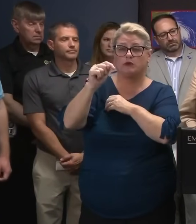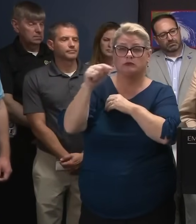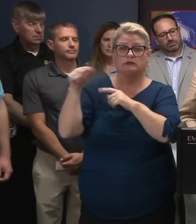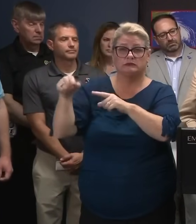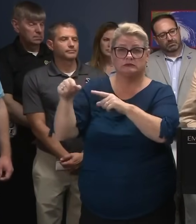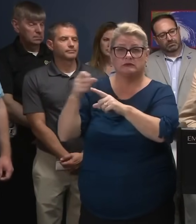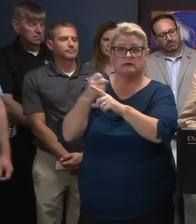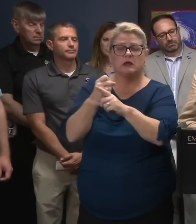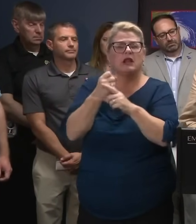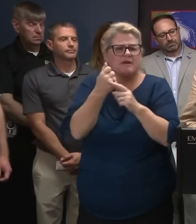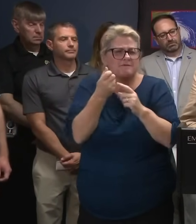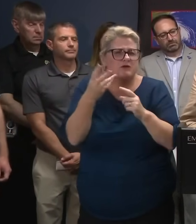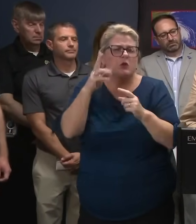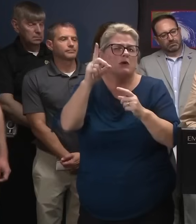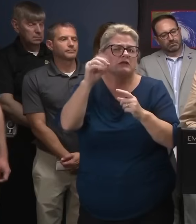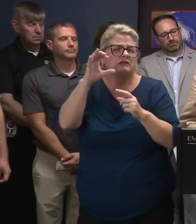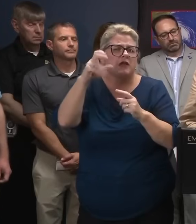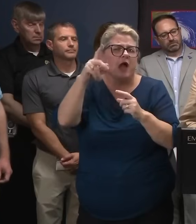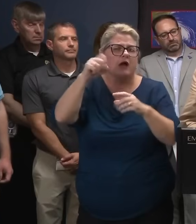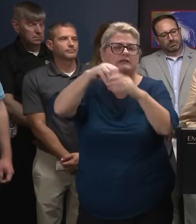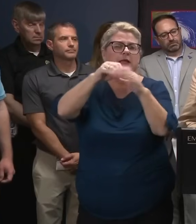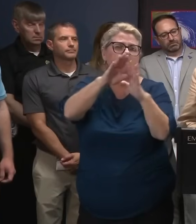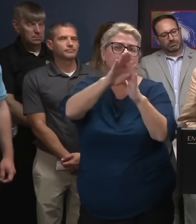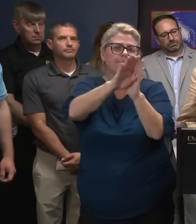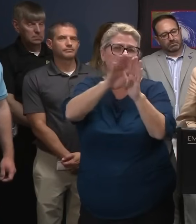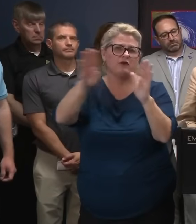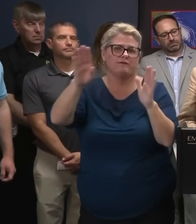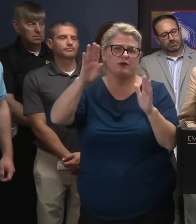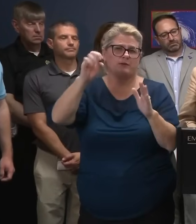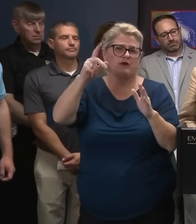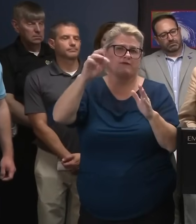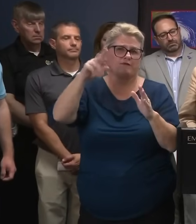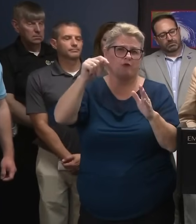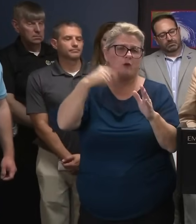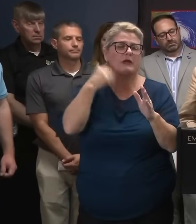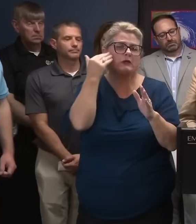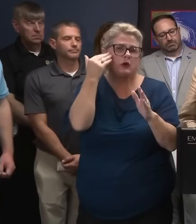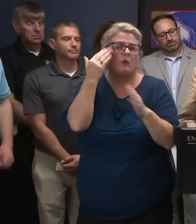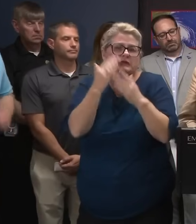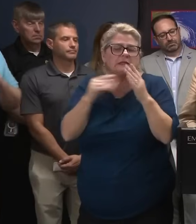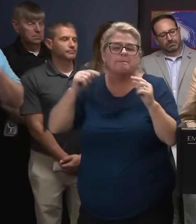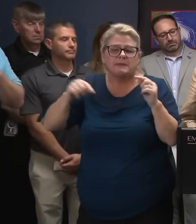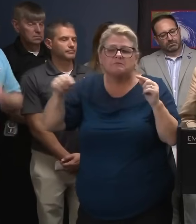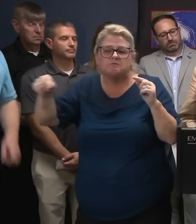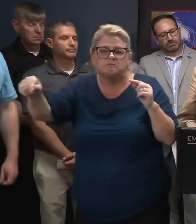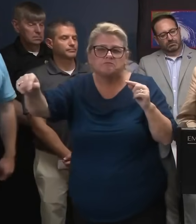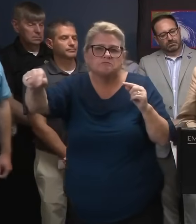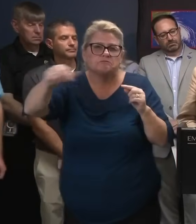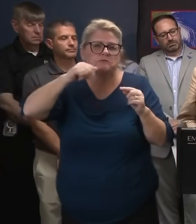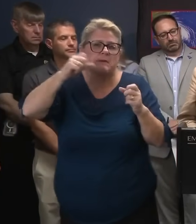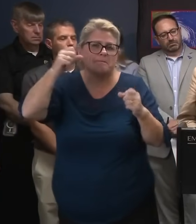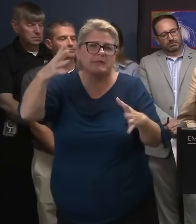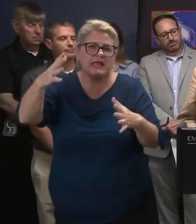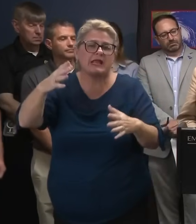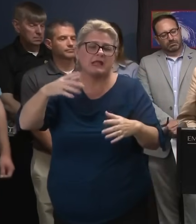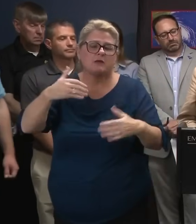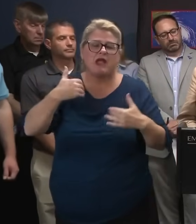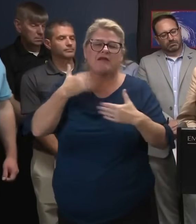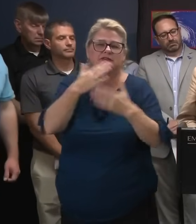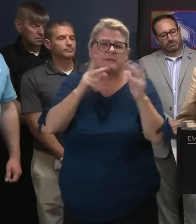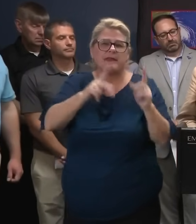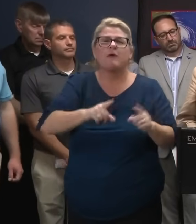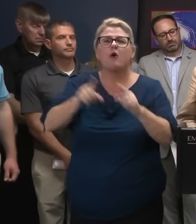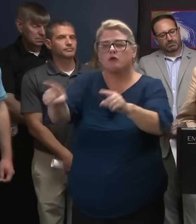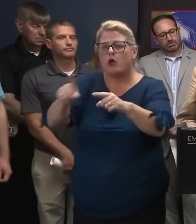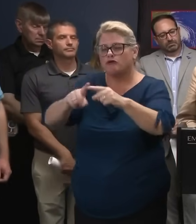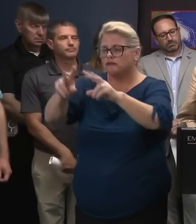aware of a small amount of docks in the Beaufort area that were damaged. We're working with the owners of those structures. We have teams out today assessing